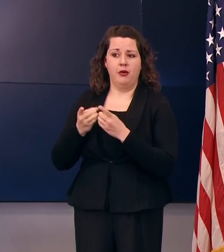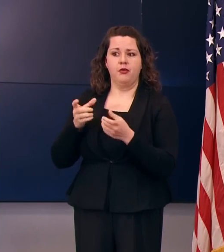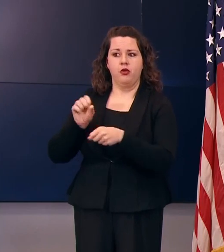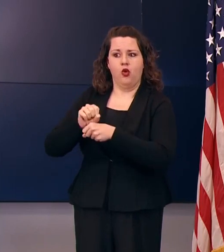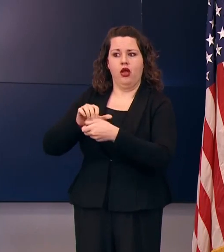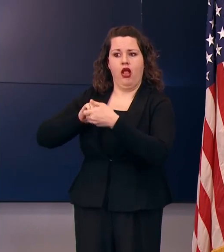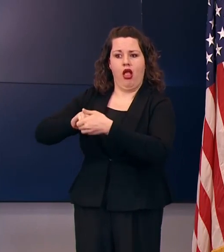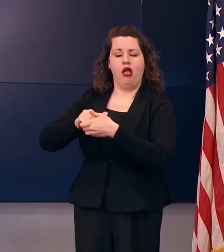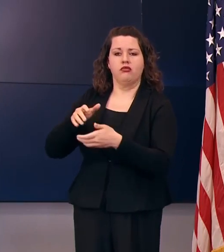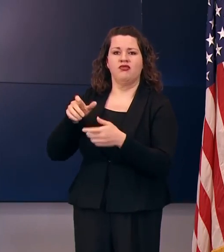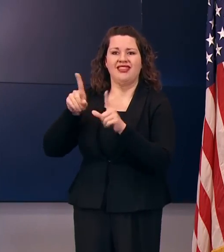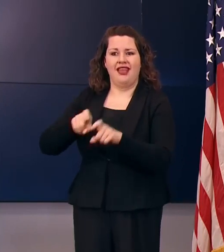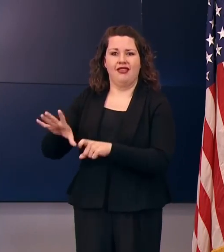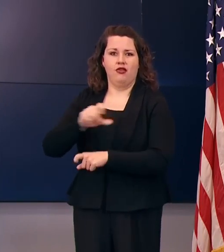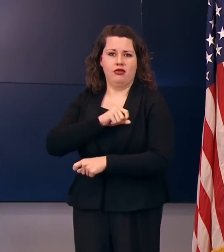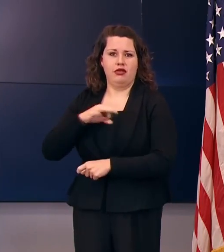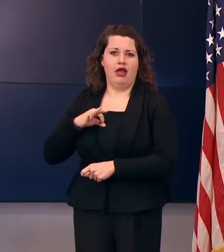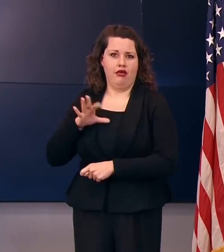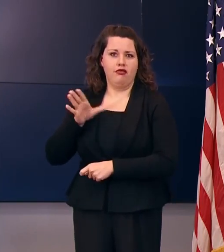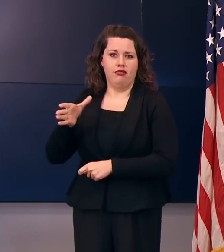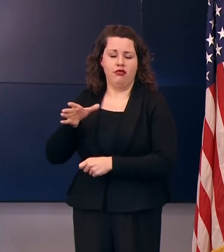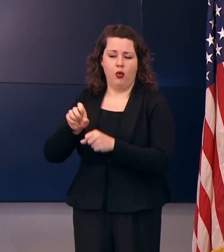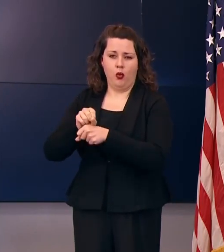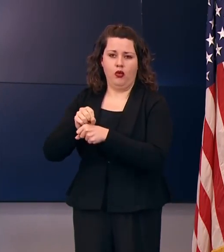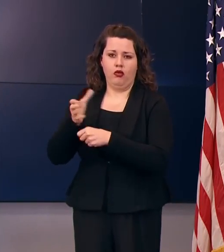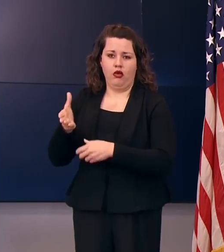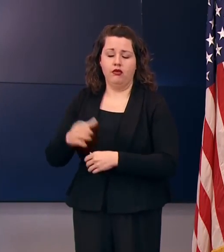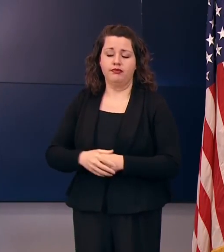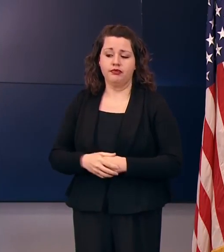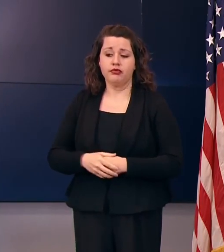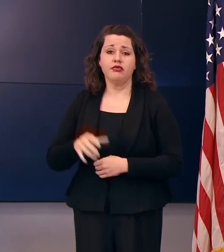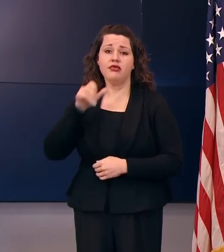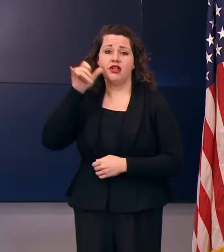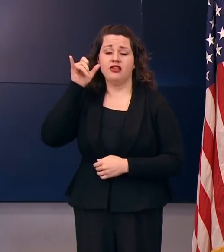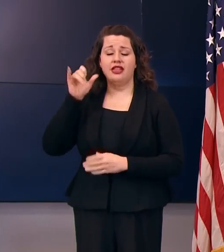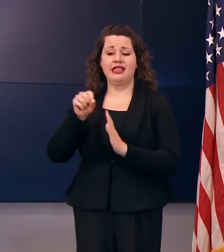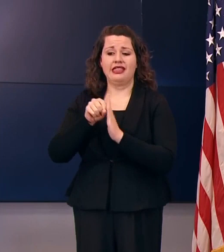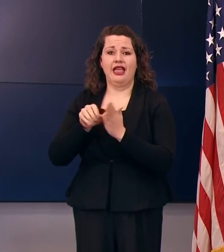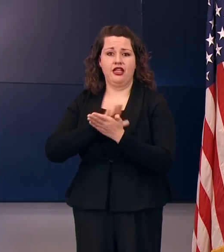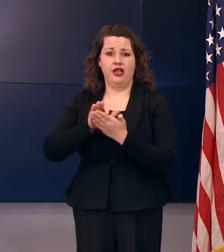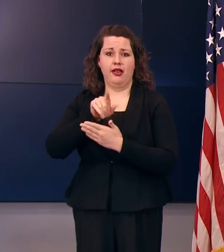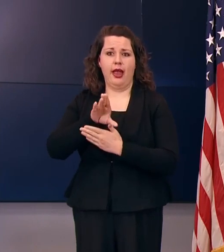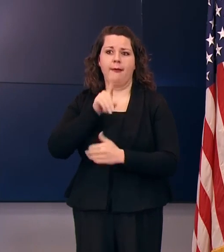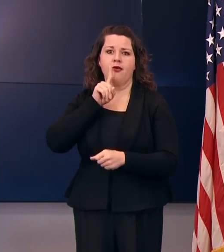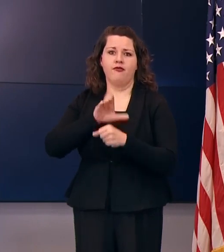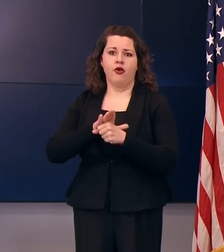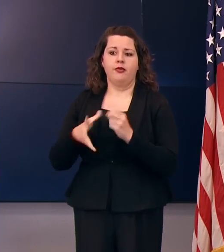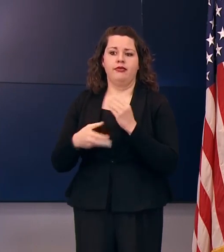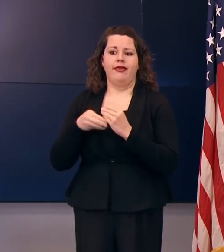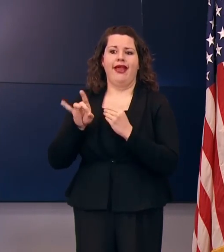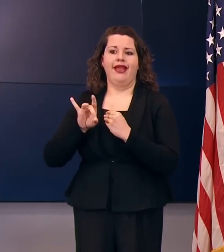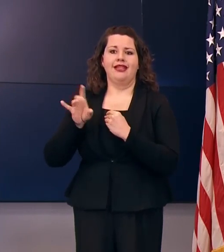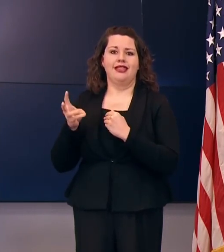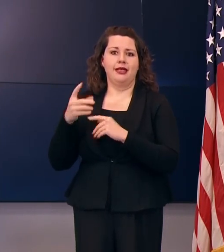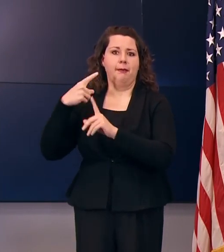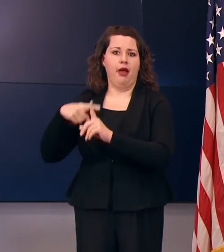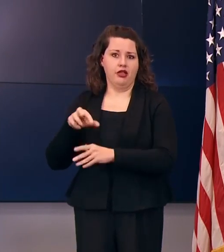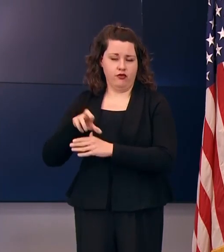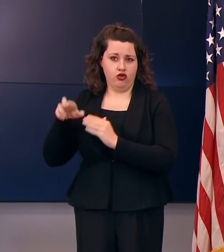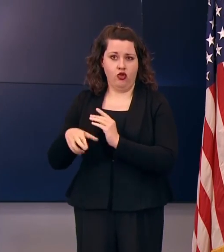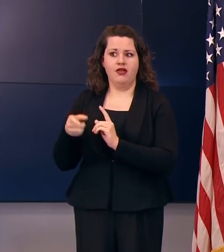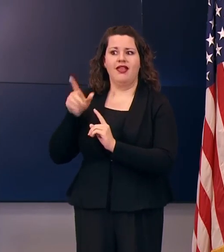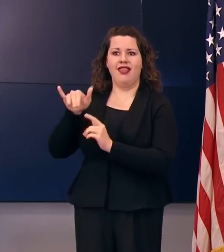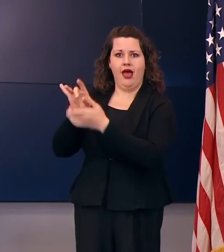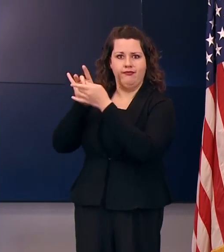to test their staff. Yesterday, the State Hygienic Lab confirmed an additional 86 positive